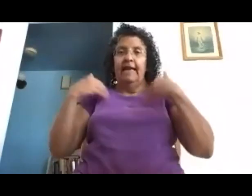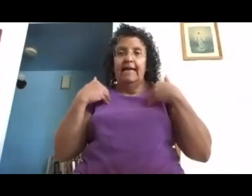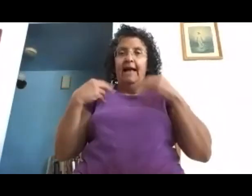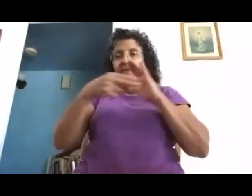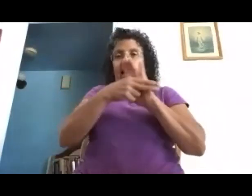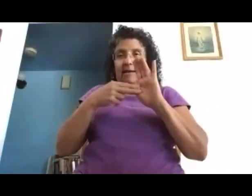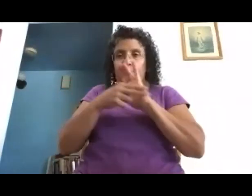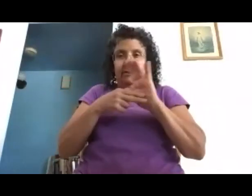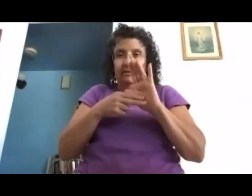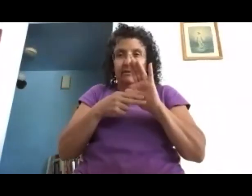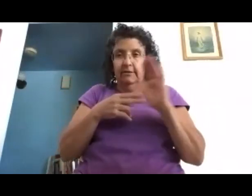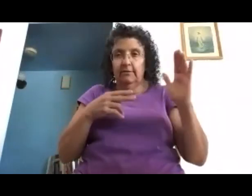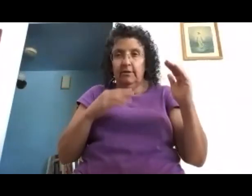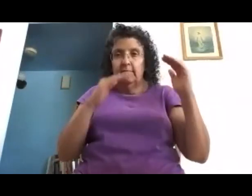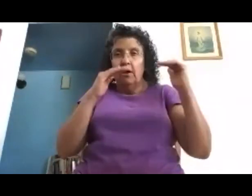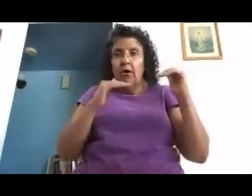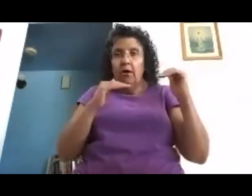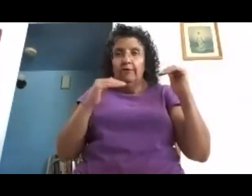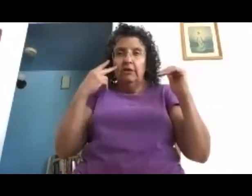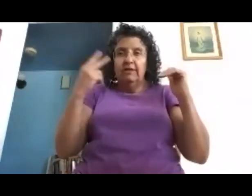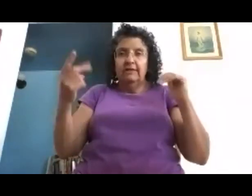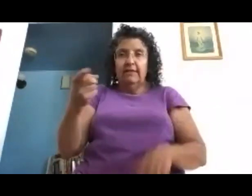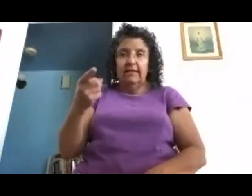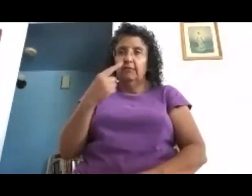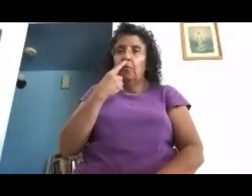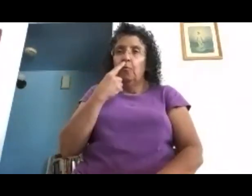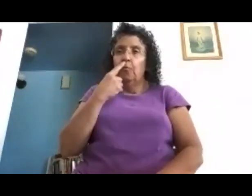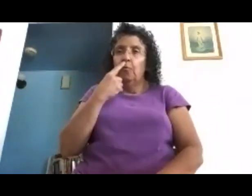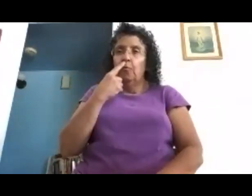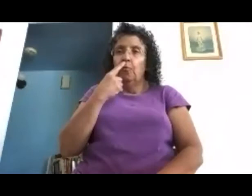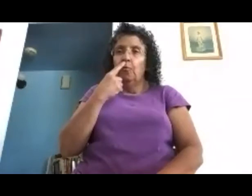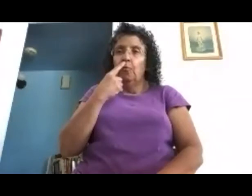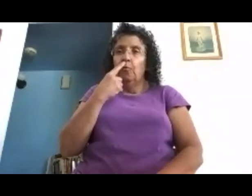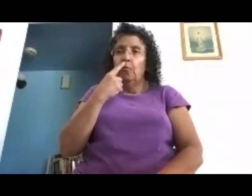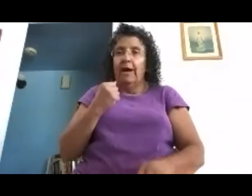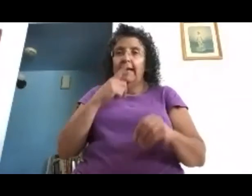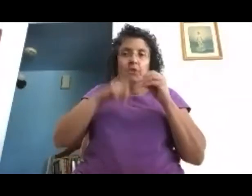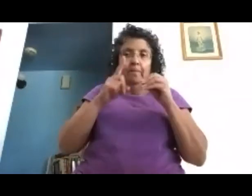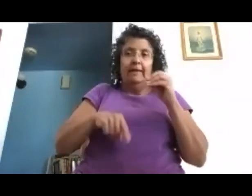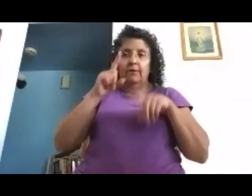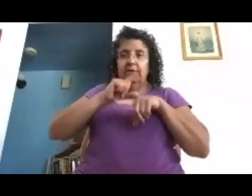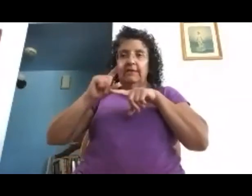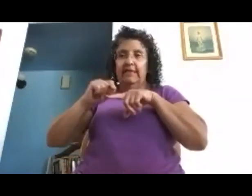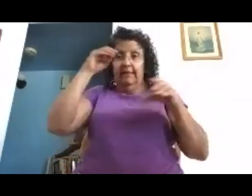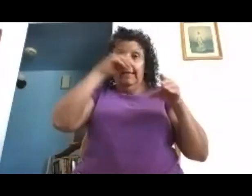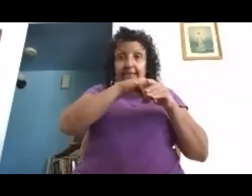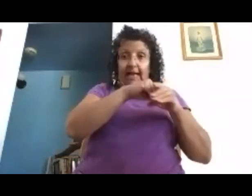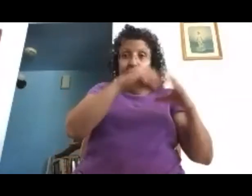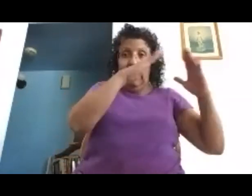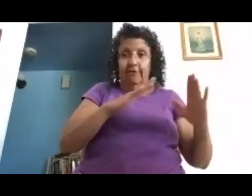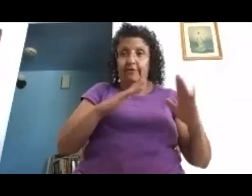So I was going to have some red tomato seeds inside and some red tomato